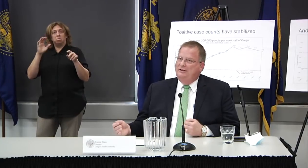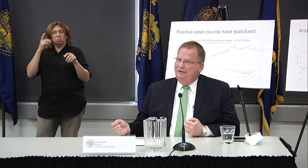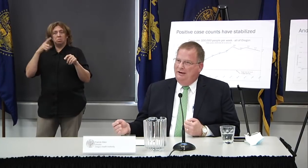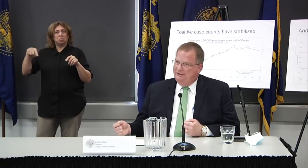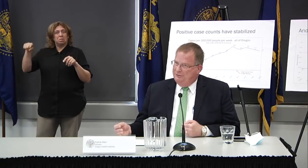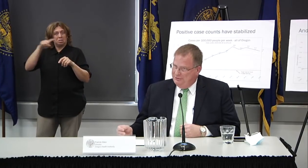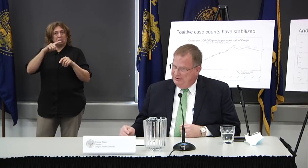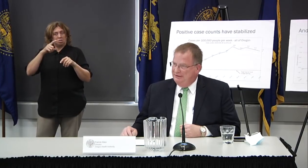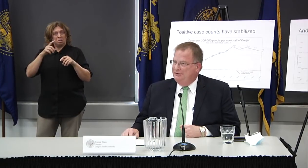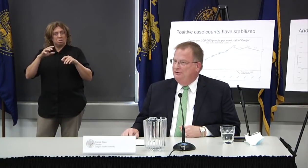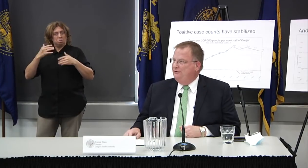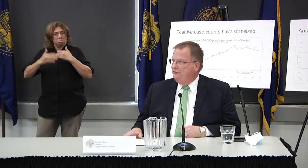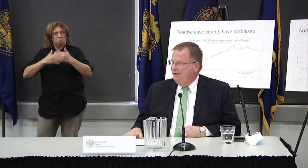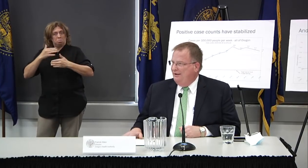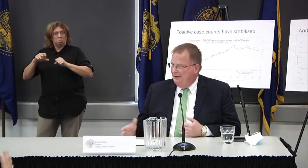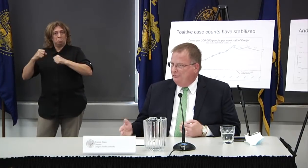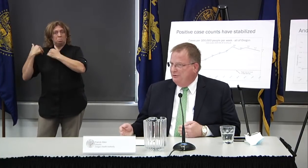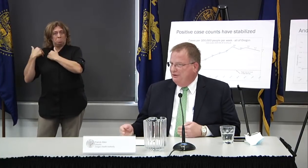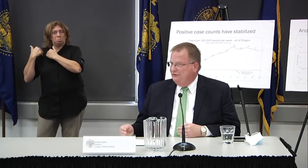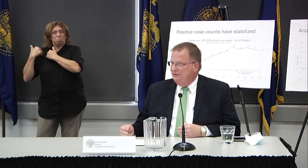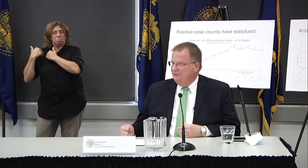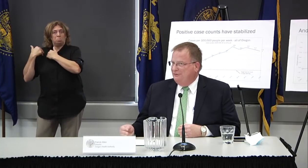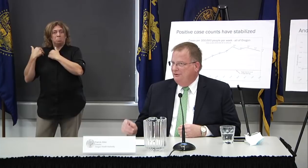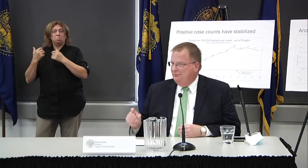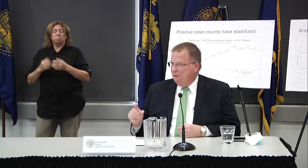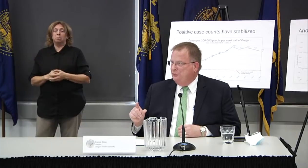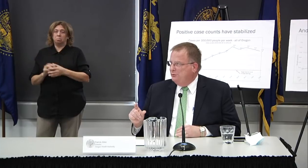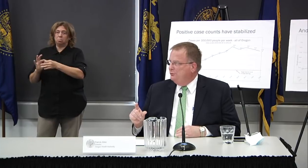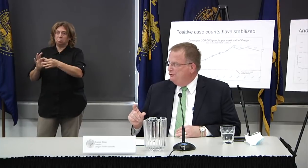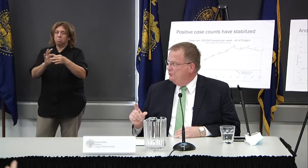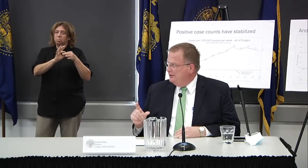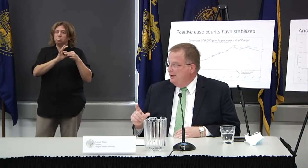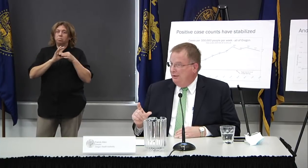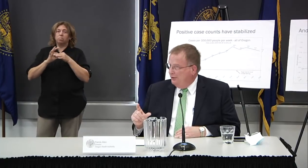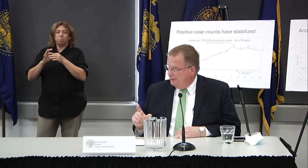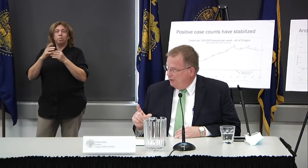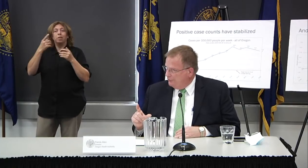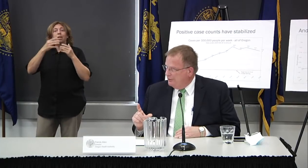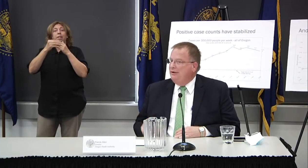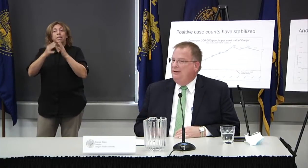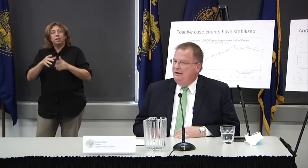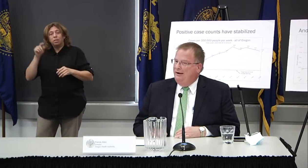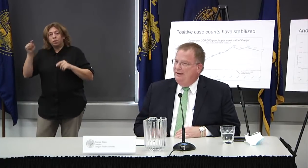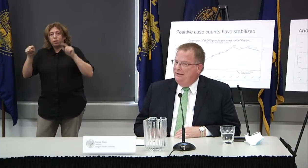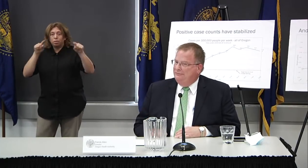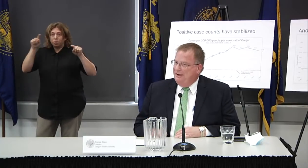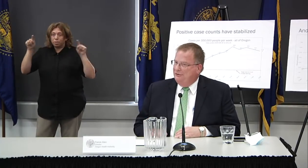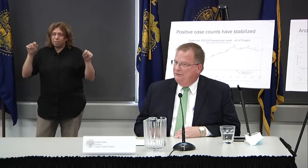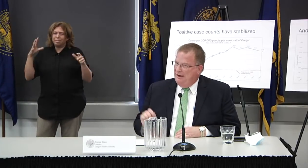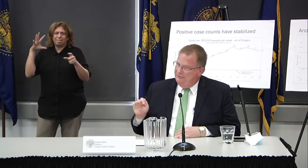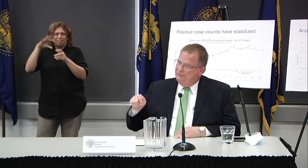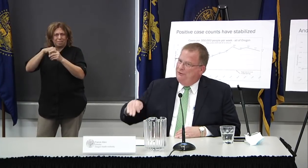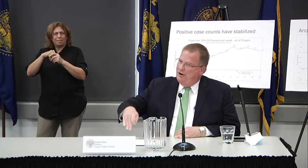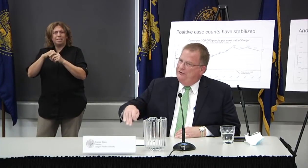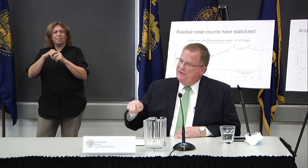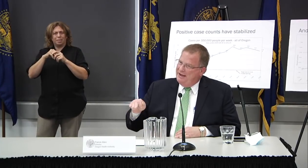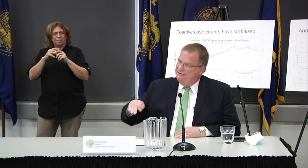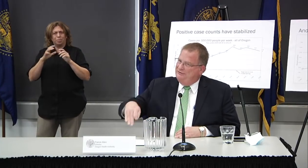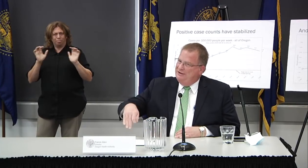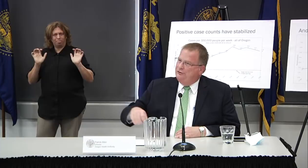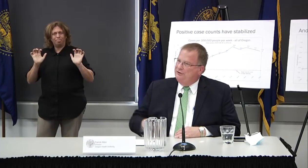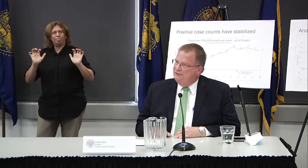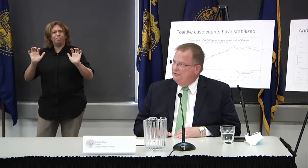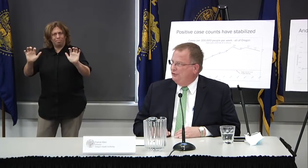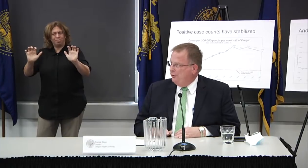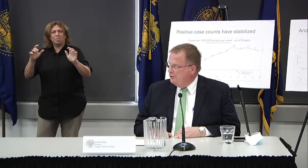Oregonians, community leaders, everyone needs to do what we're doing harder and cause